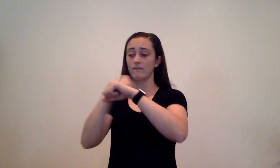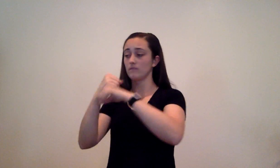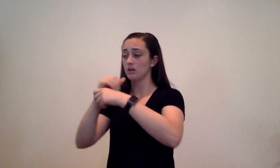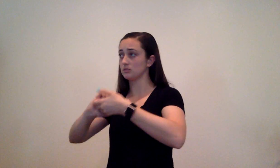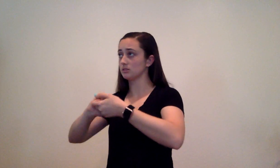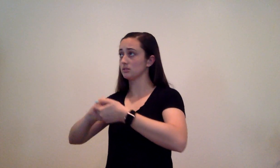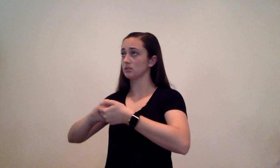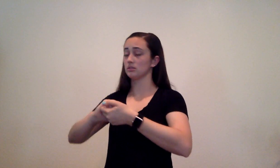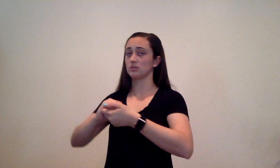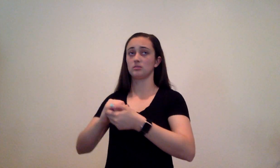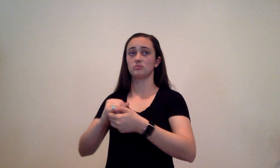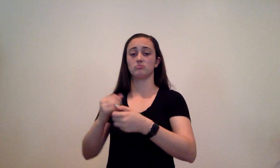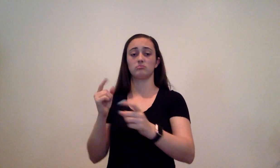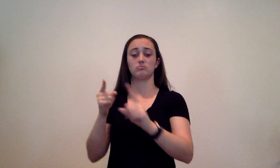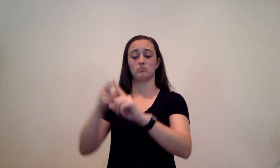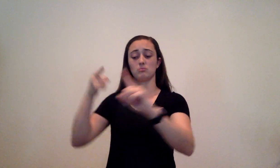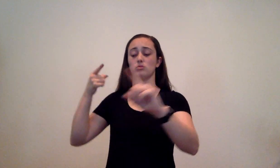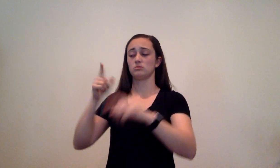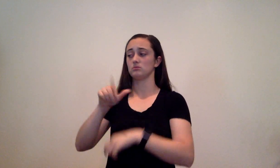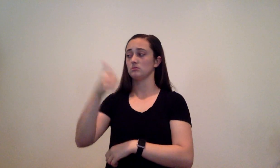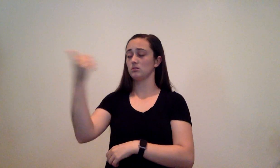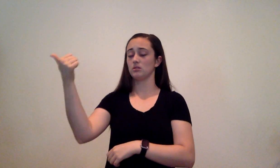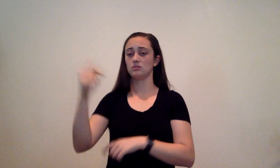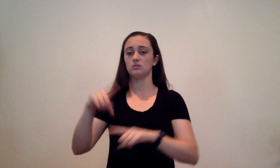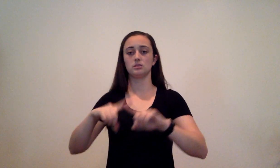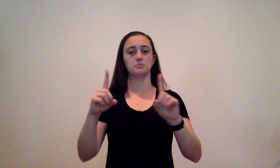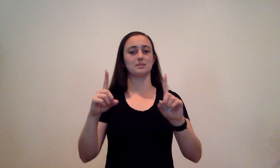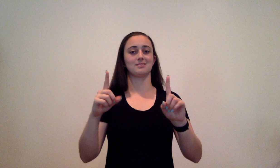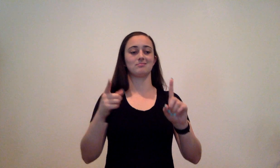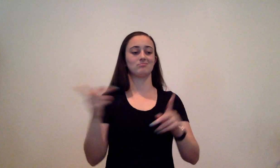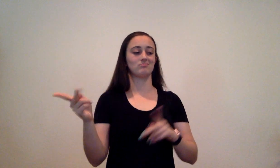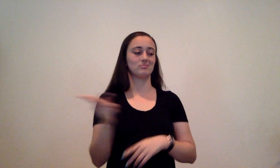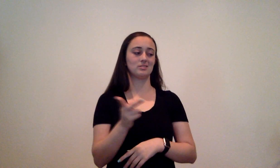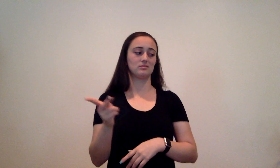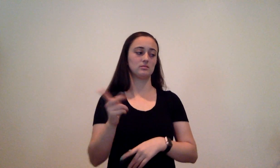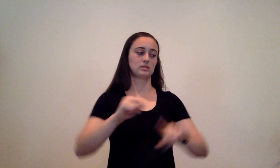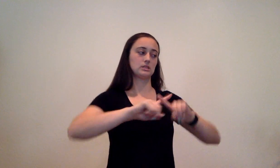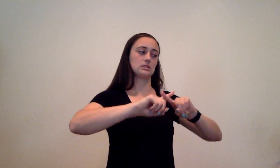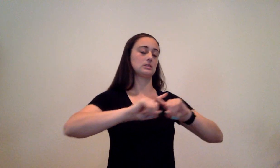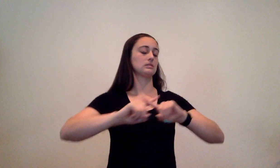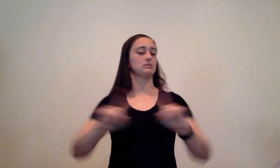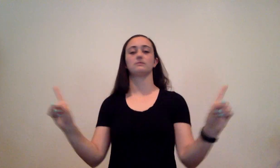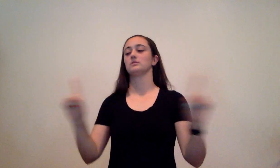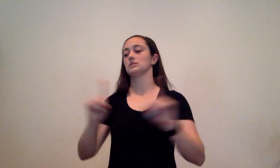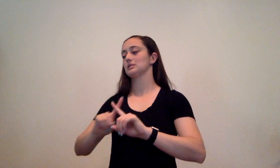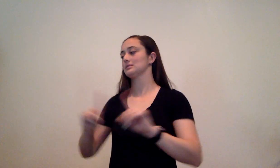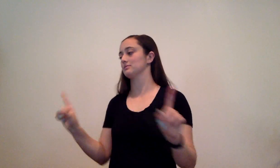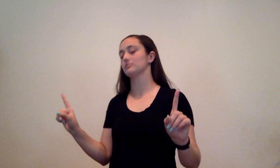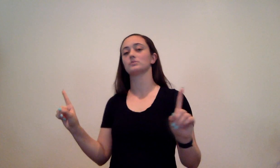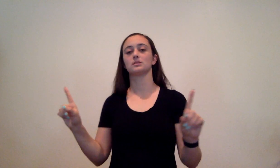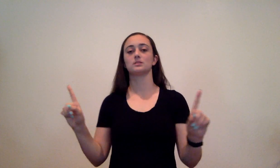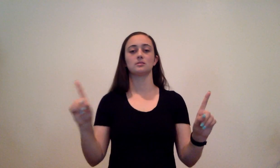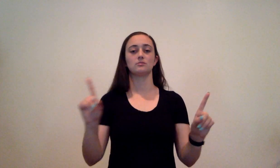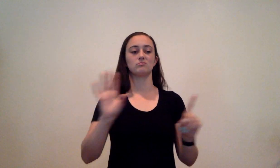many differences between the two societies. The society in Athens and the society in Sparta, they just had very